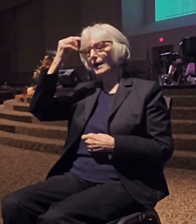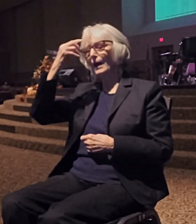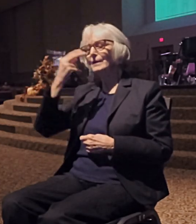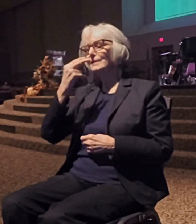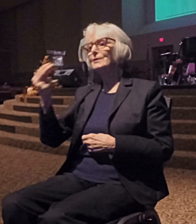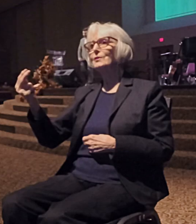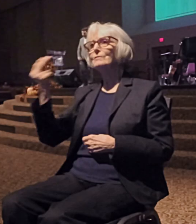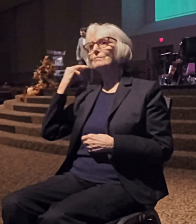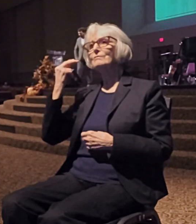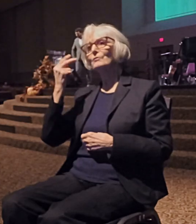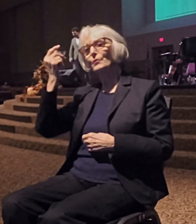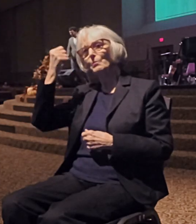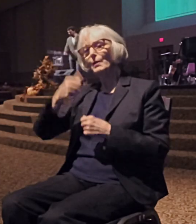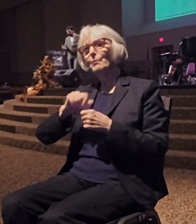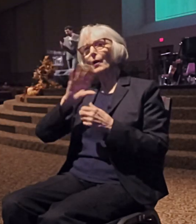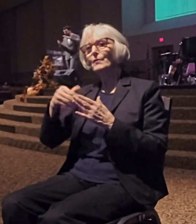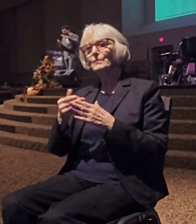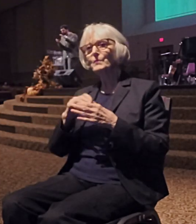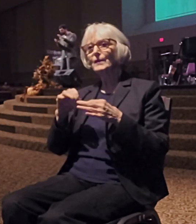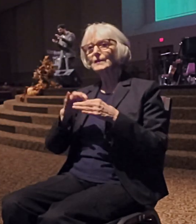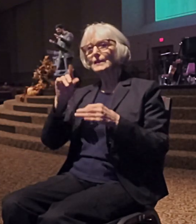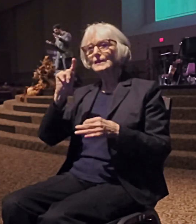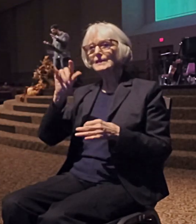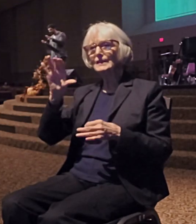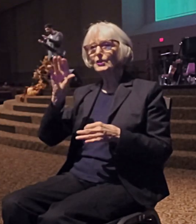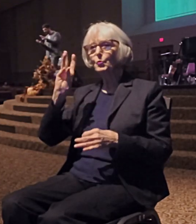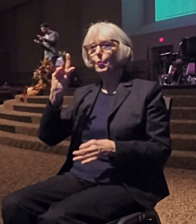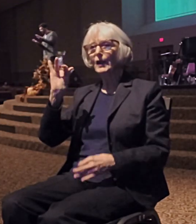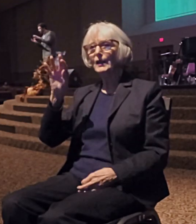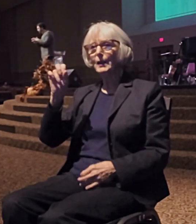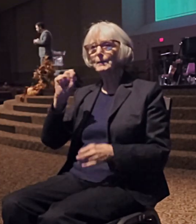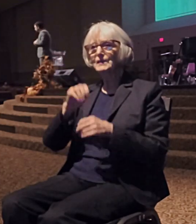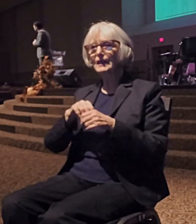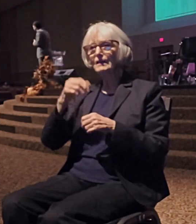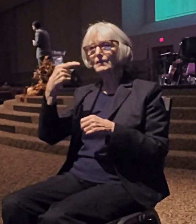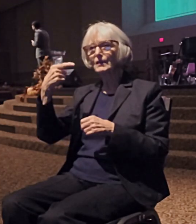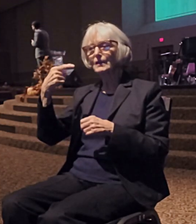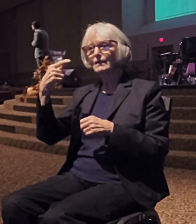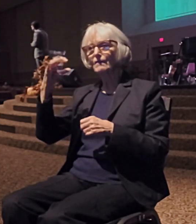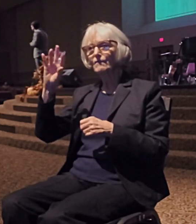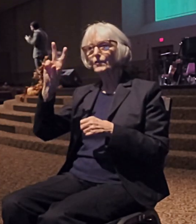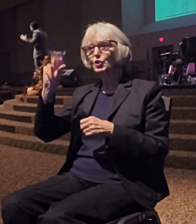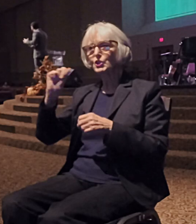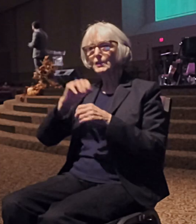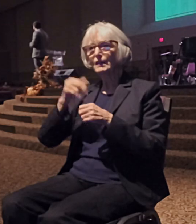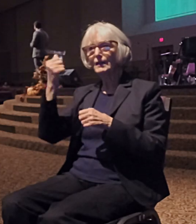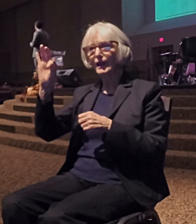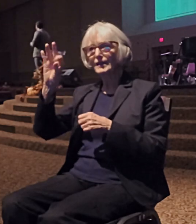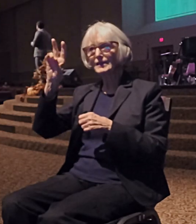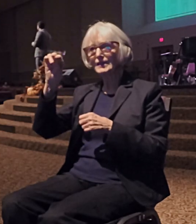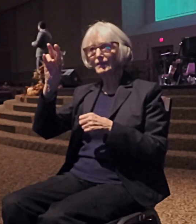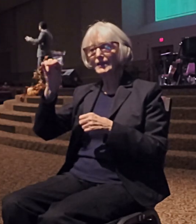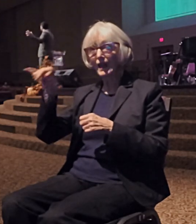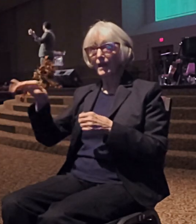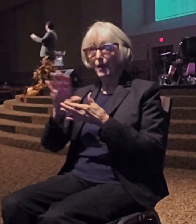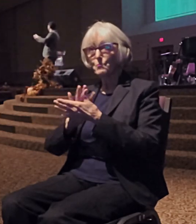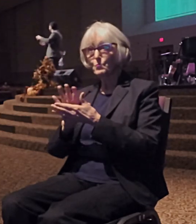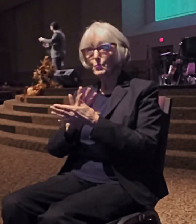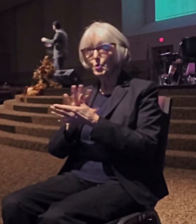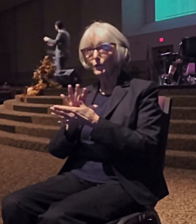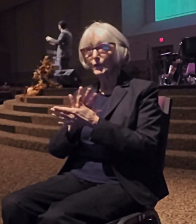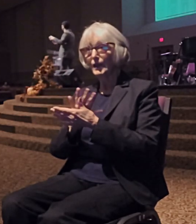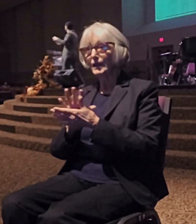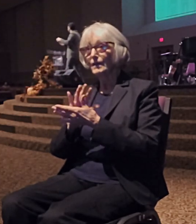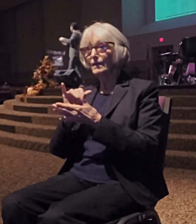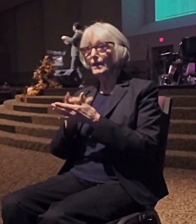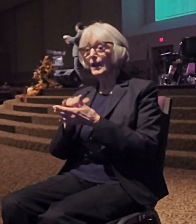familiar with Remember the Titans, it's the story of T.C. Williams' high school football team in Alexandria, Virginia in the early 70s. And in the movie, they have integrated all the